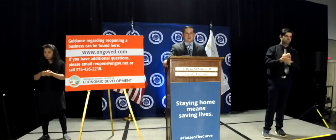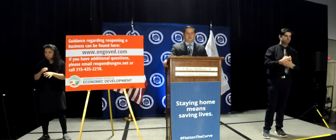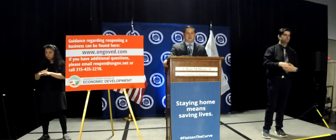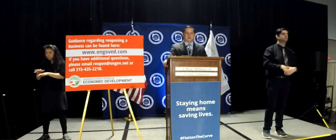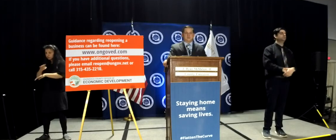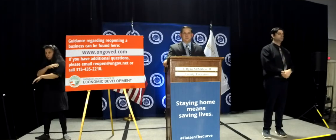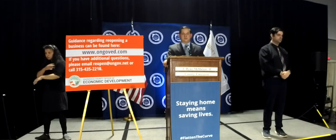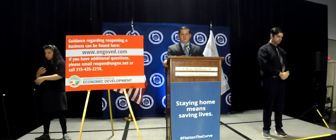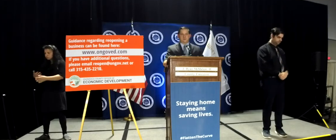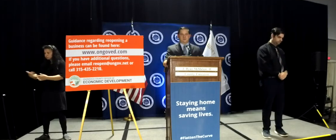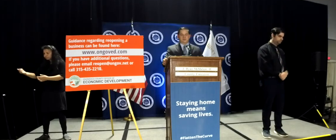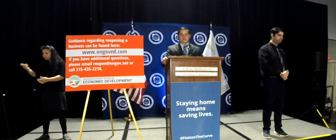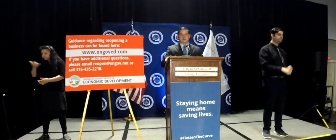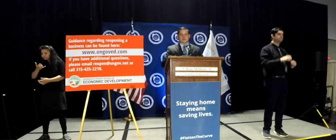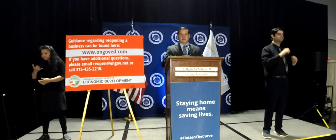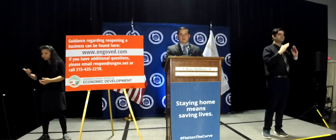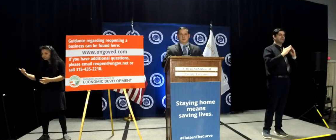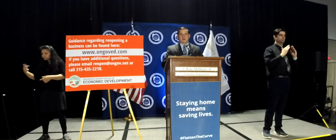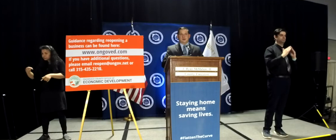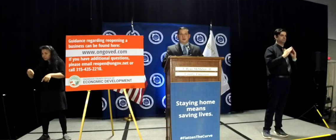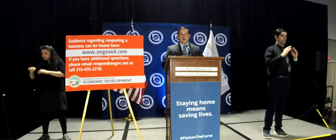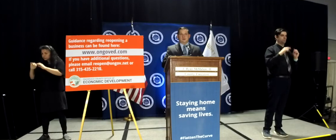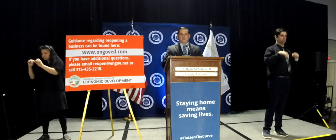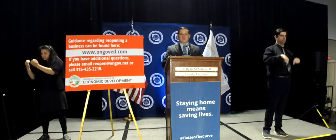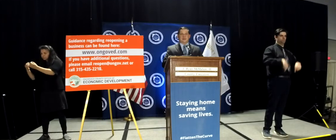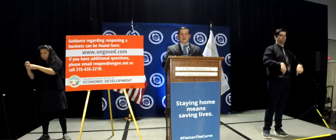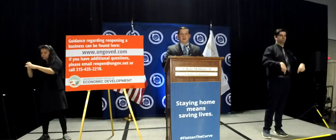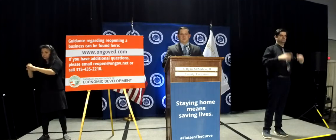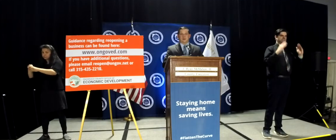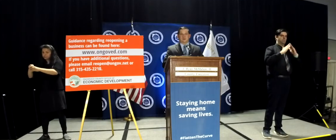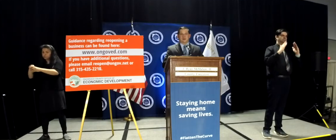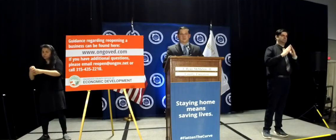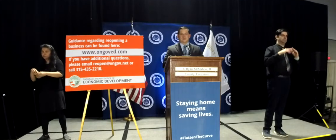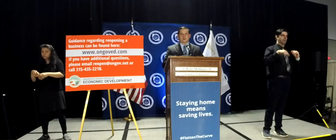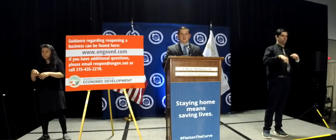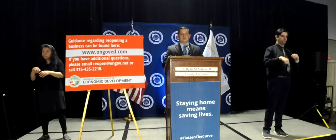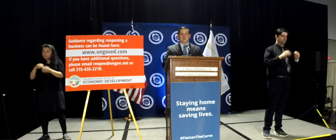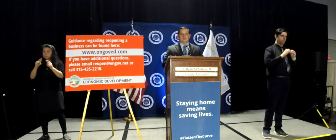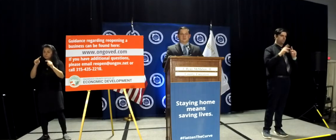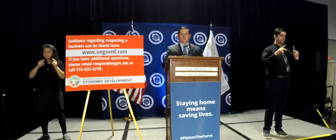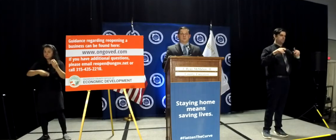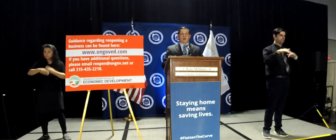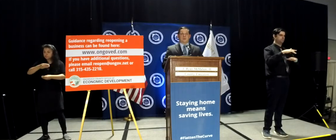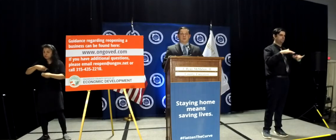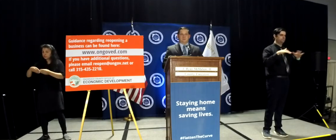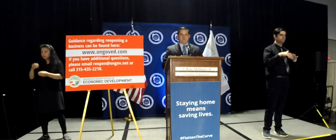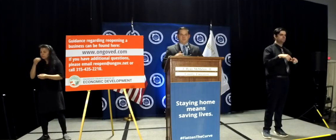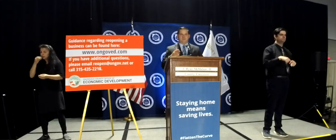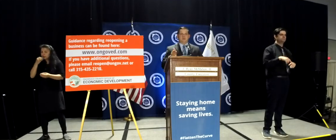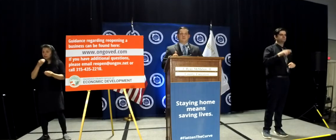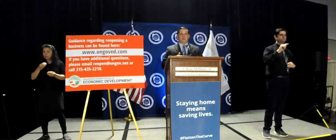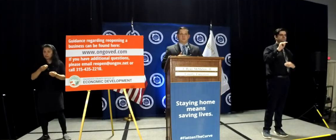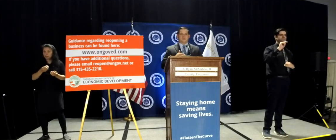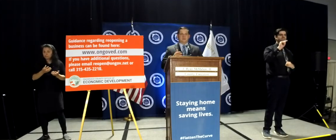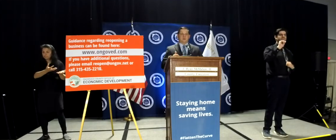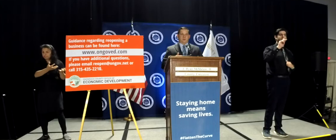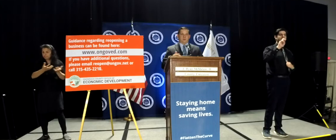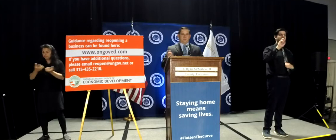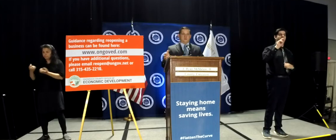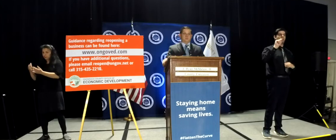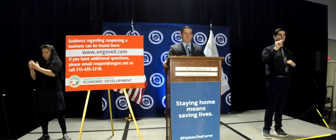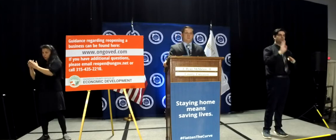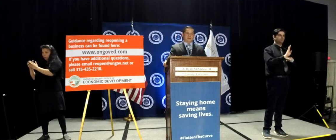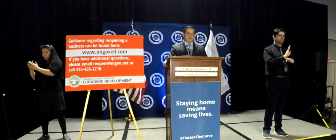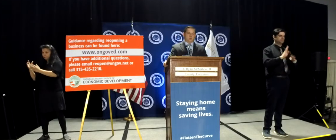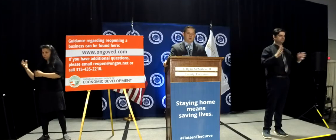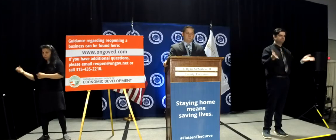in your downtowns. That means some of these businesses doing takeout restaurants are going to probably beef up their team a little bit,